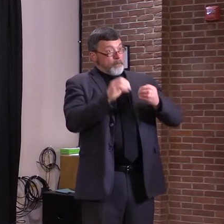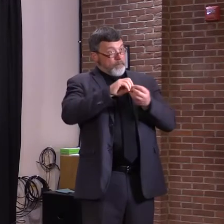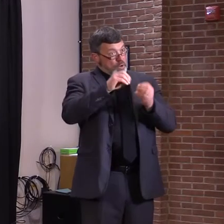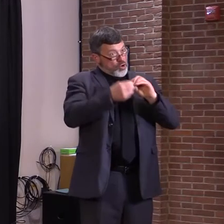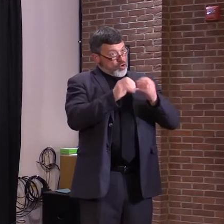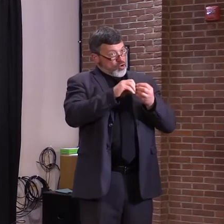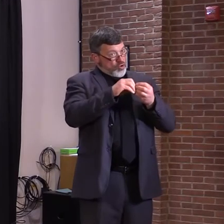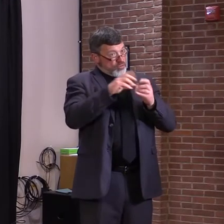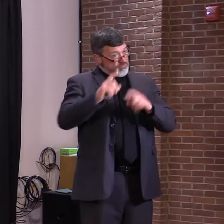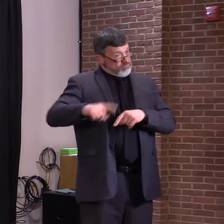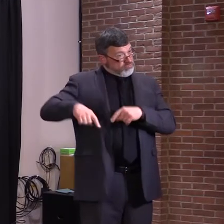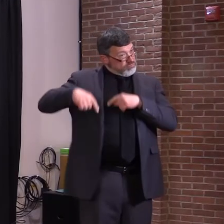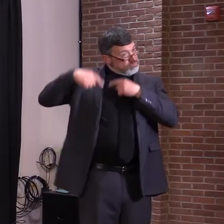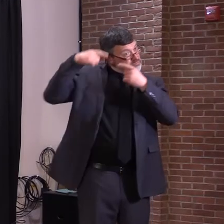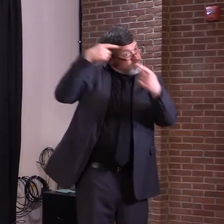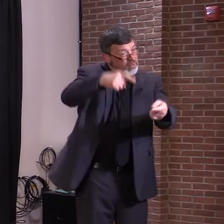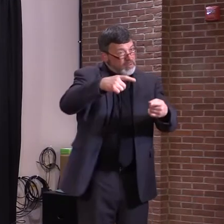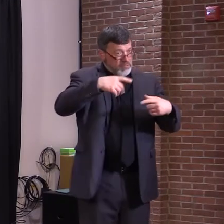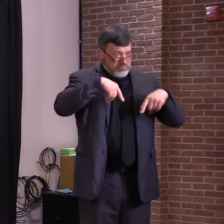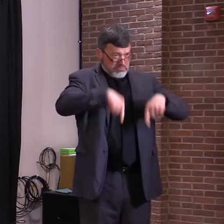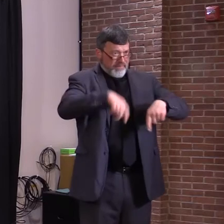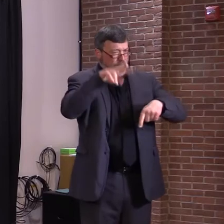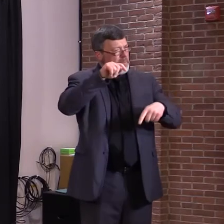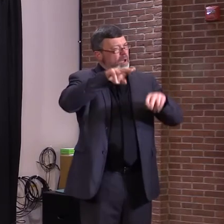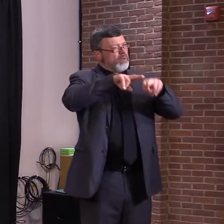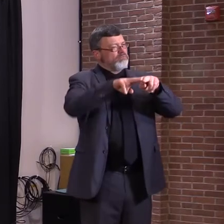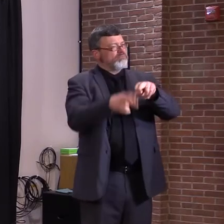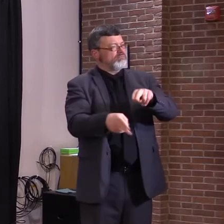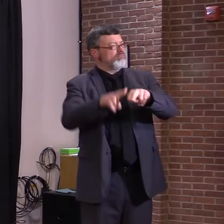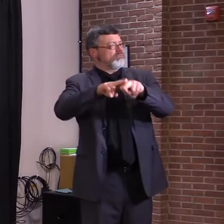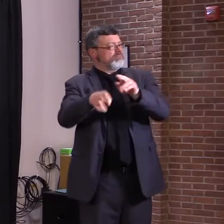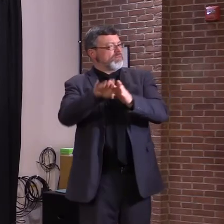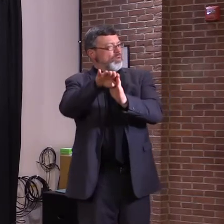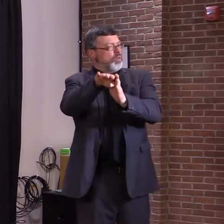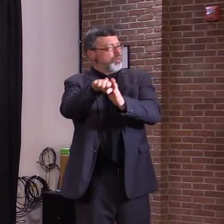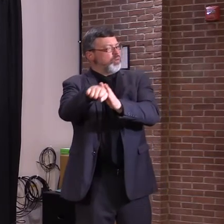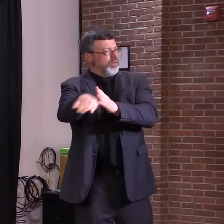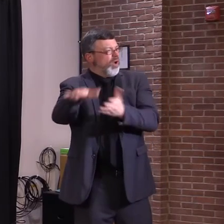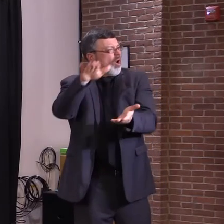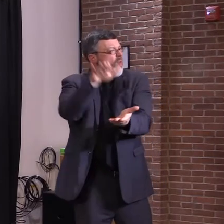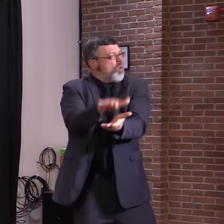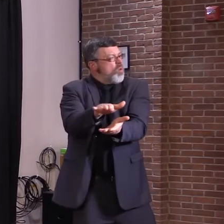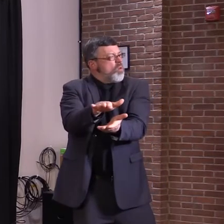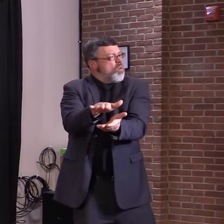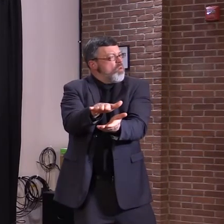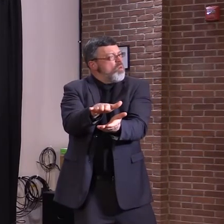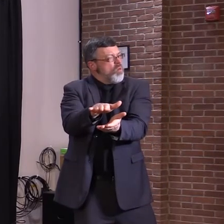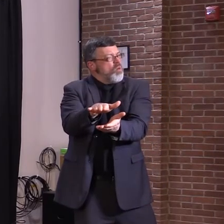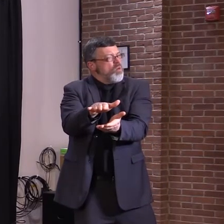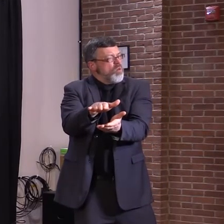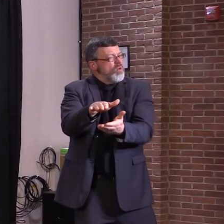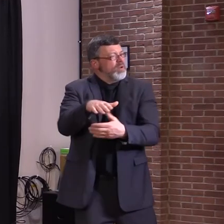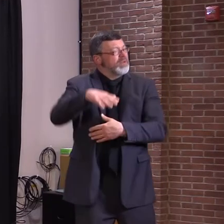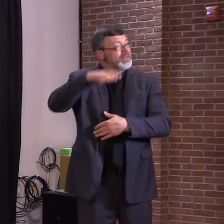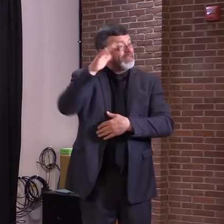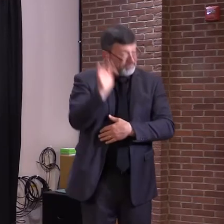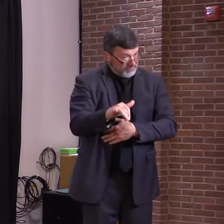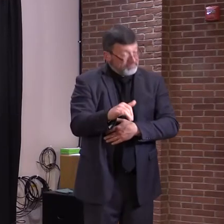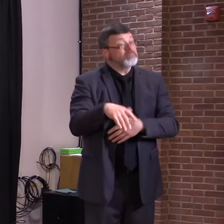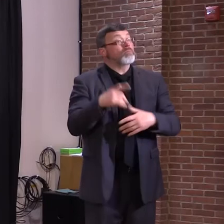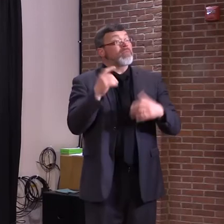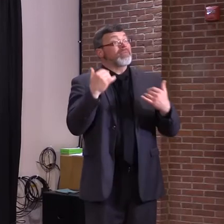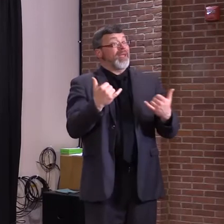the Vermont Department of Health and state government and CDC know that with at-home tests being used more frequently,